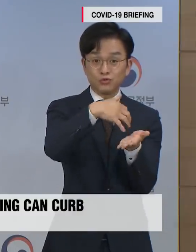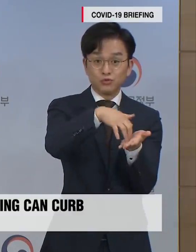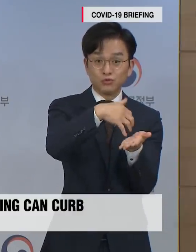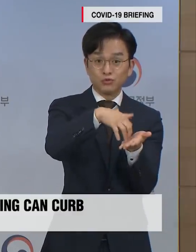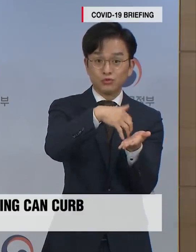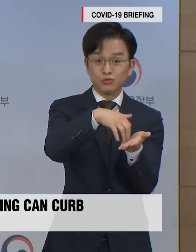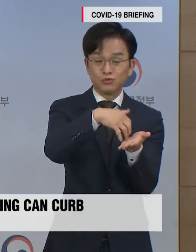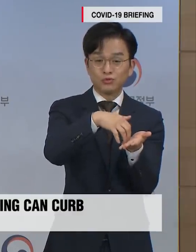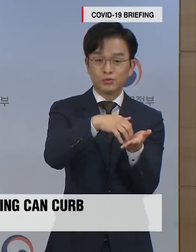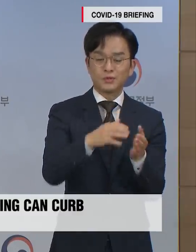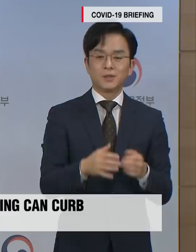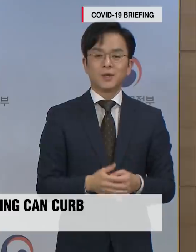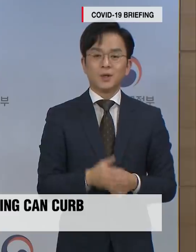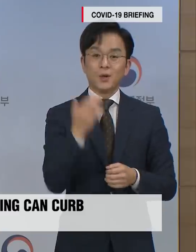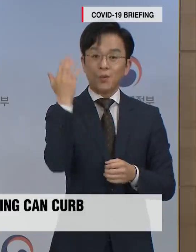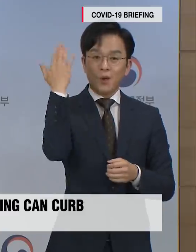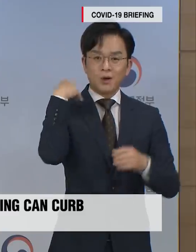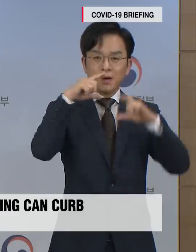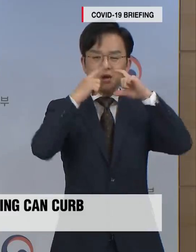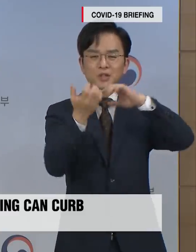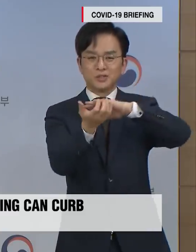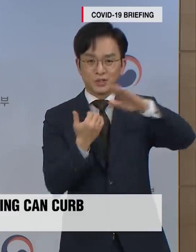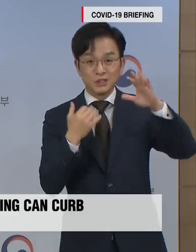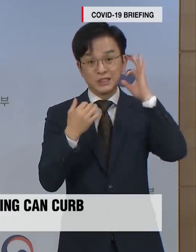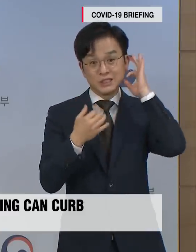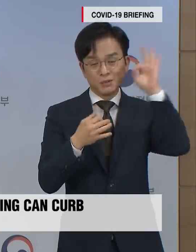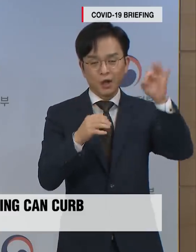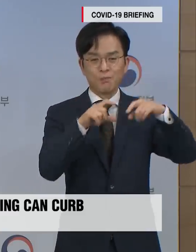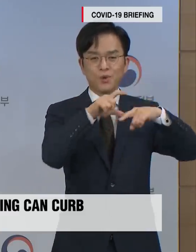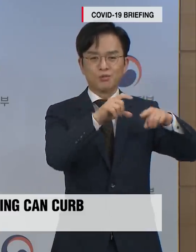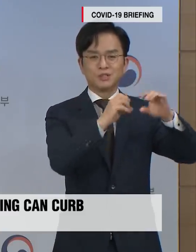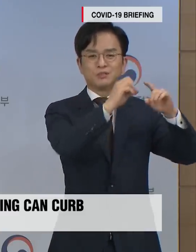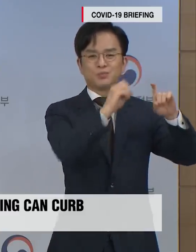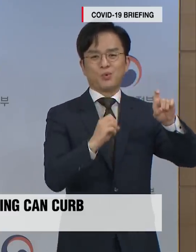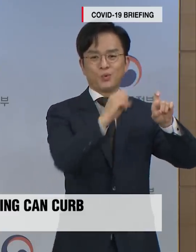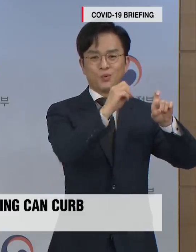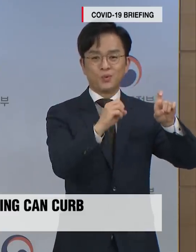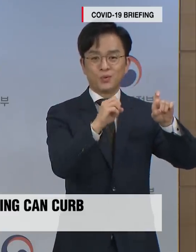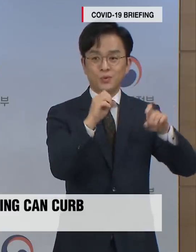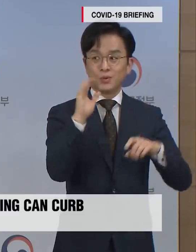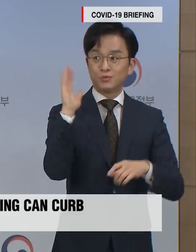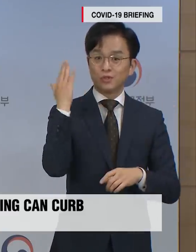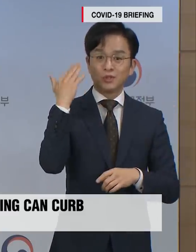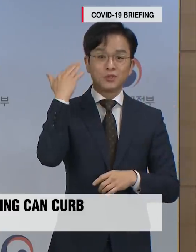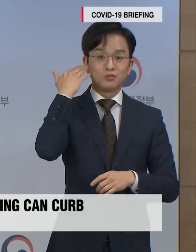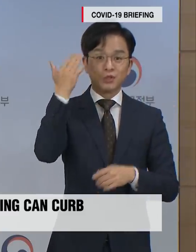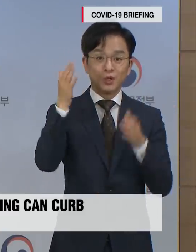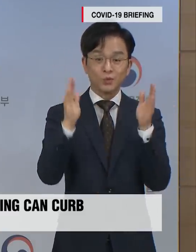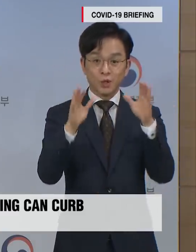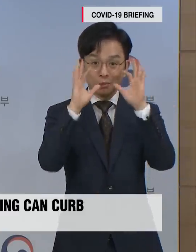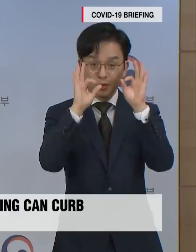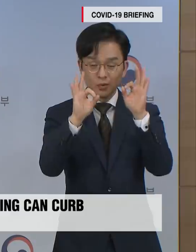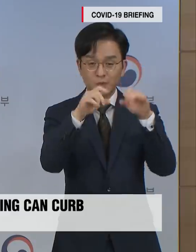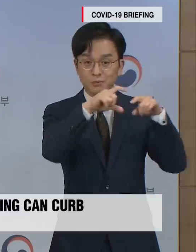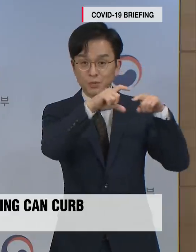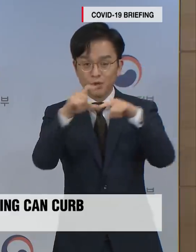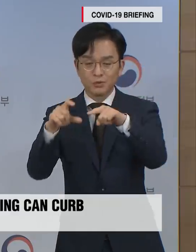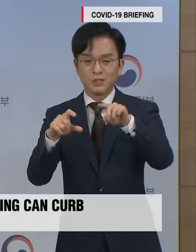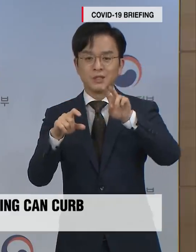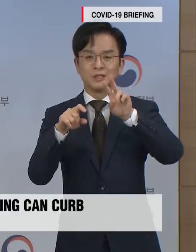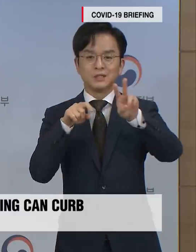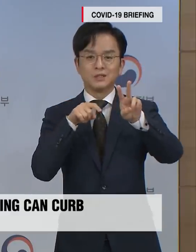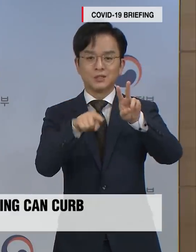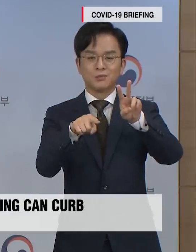has decreased, and it went down from 10% over the past 9 days to